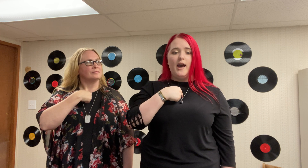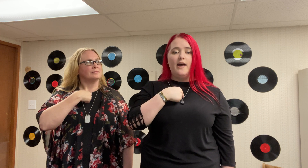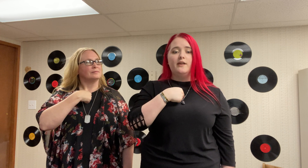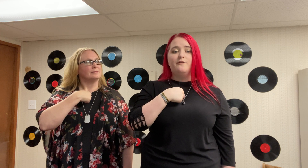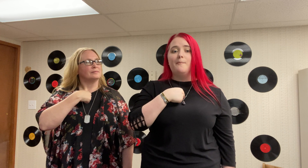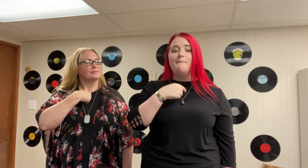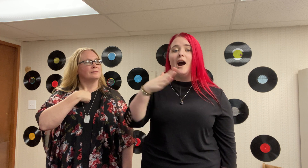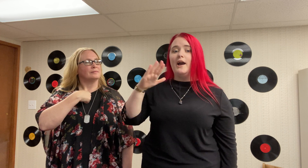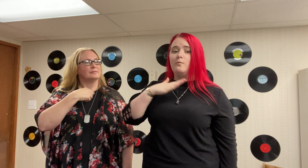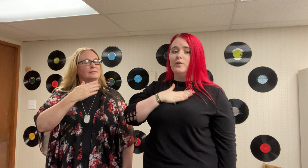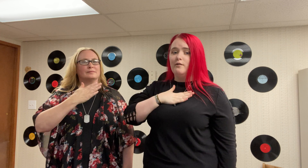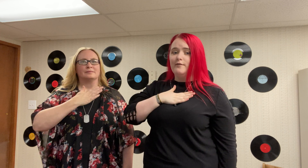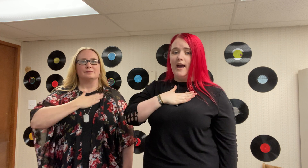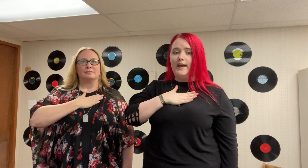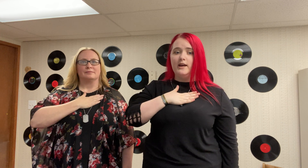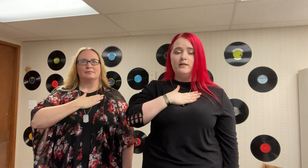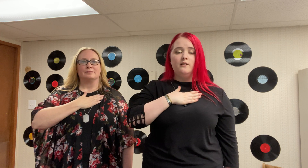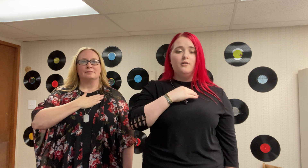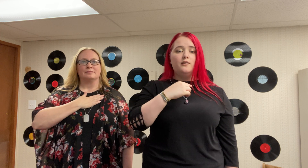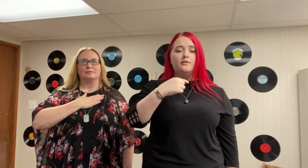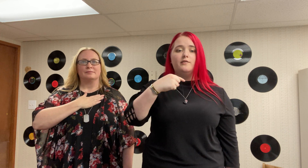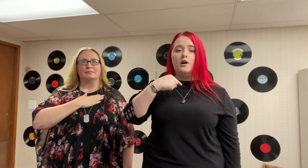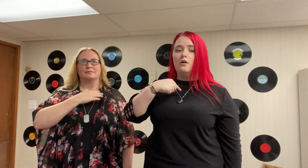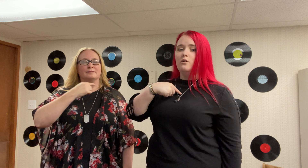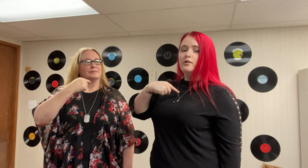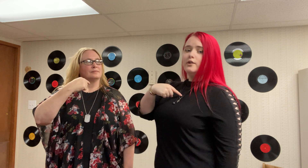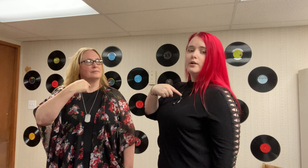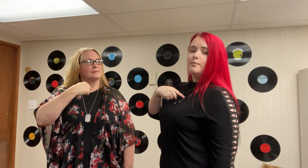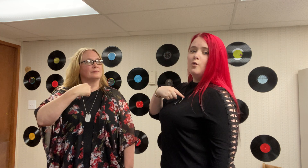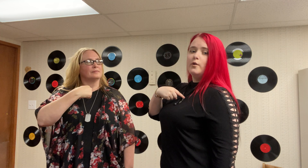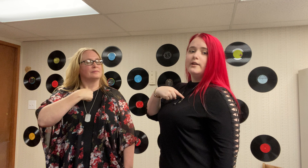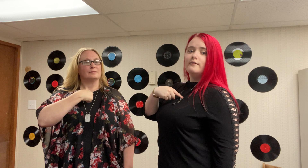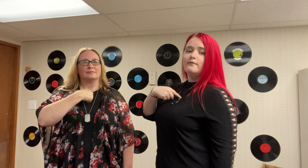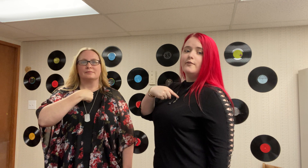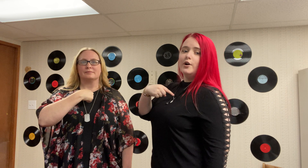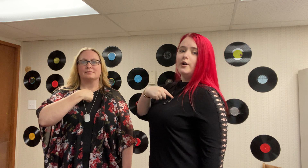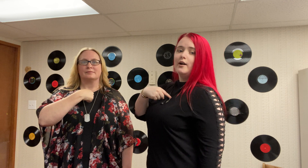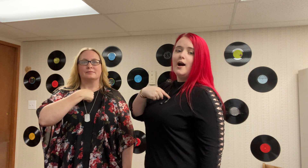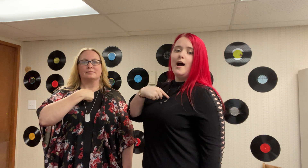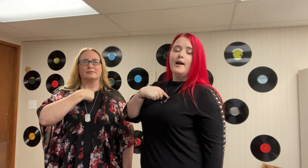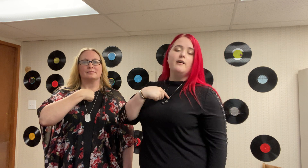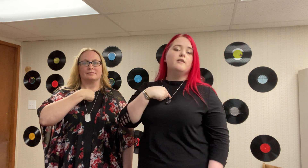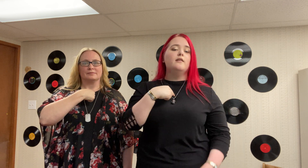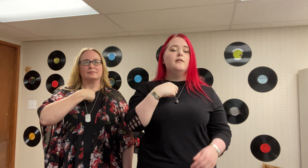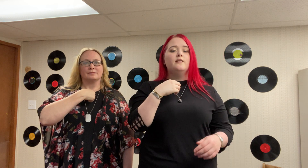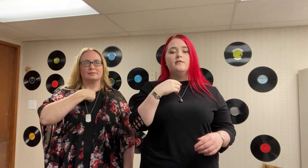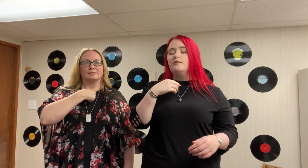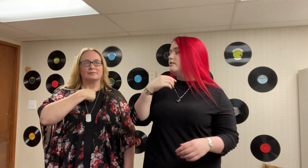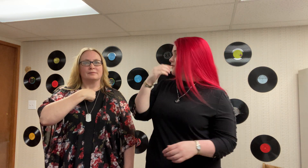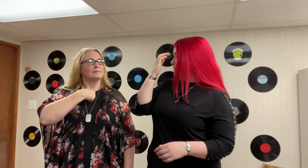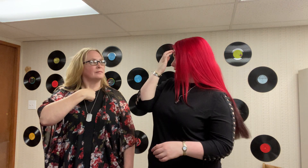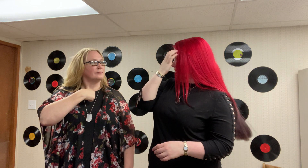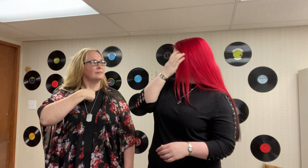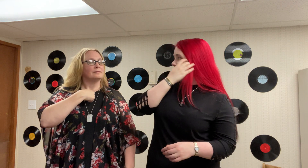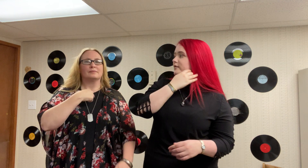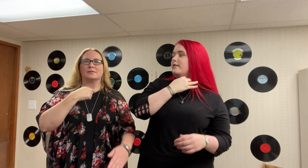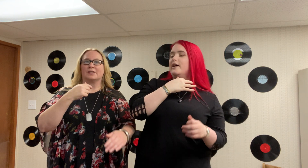then for my, we do a flat hand. So you're going to point for I. So together, that is